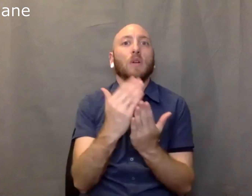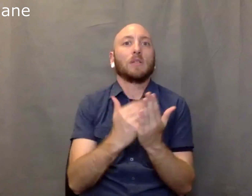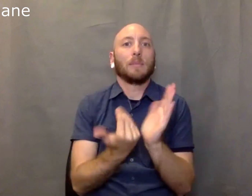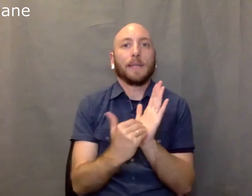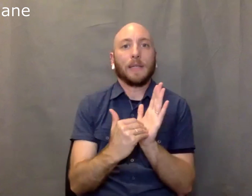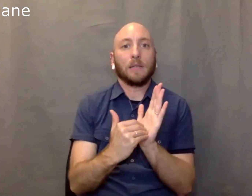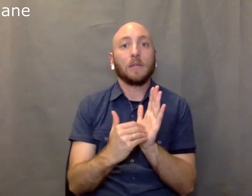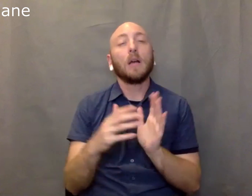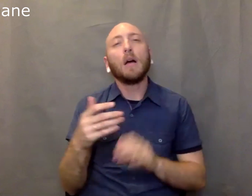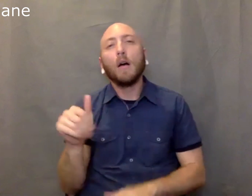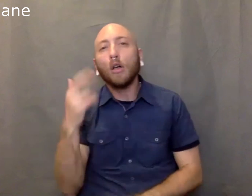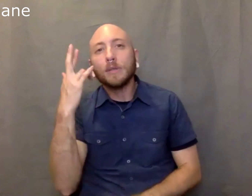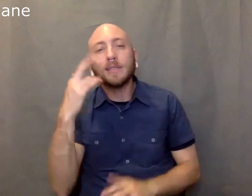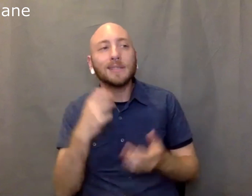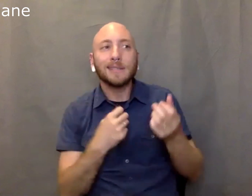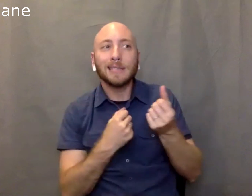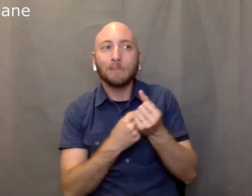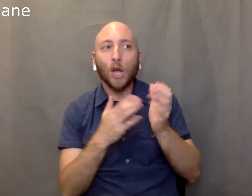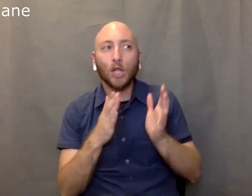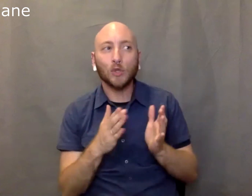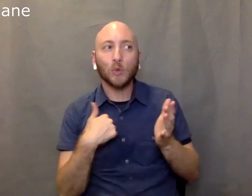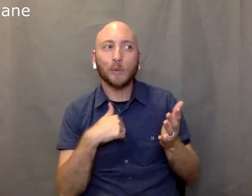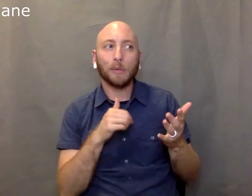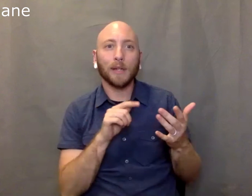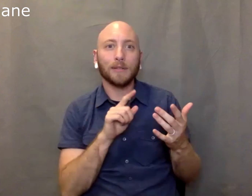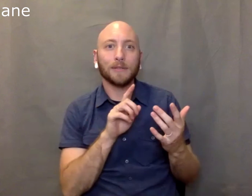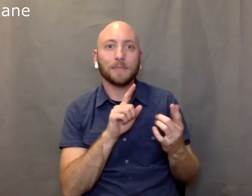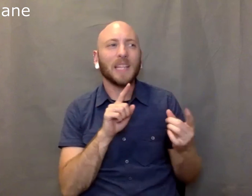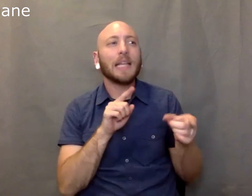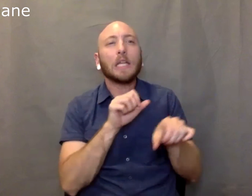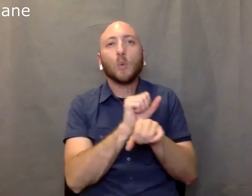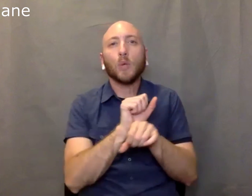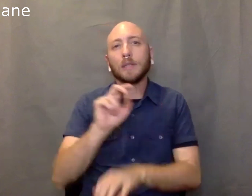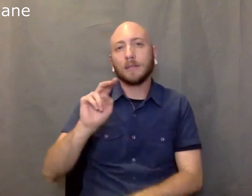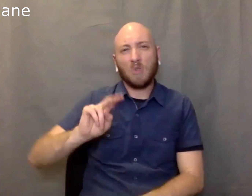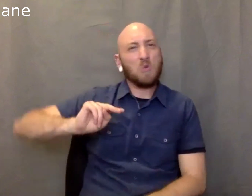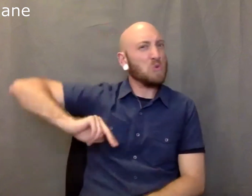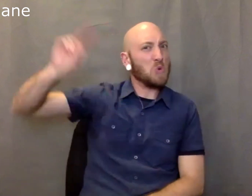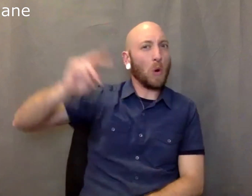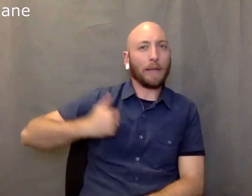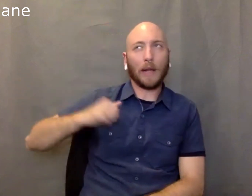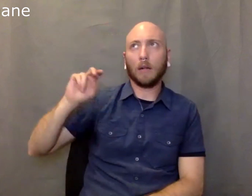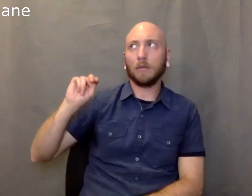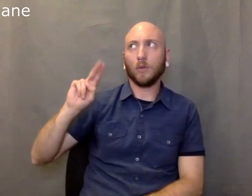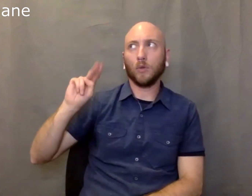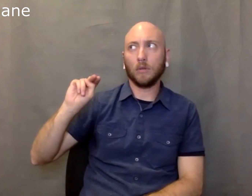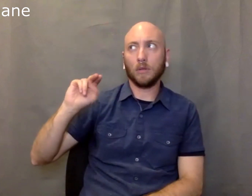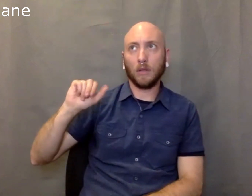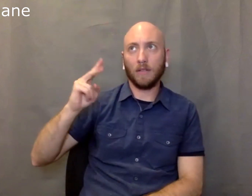sponsor and I were kind of drifting off a bit. He works up north in Nunavut, working in the mines, and he only comes back every 2 to 3 weeks.